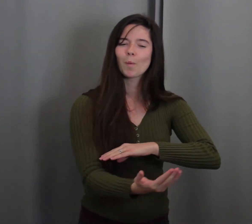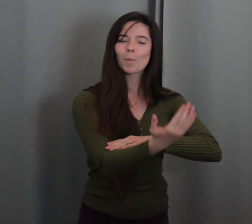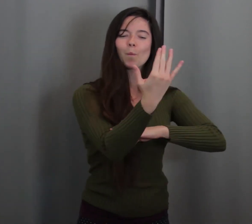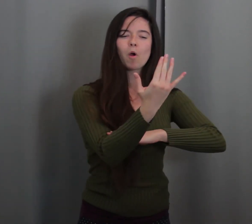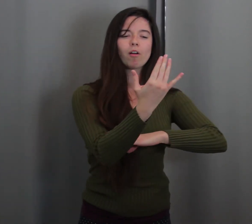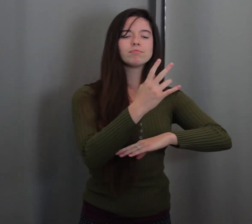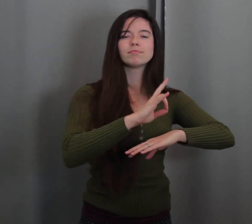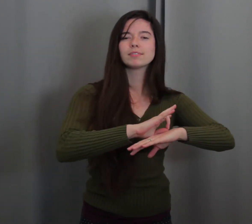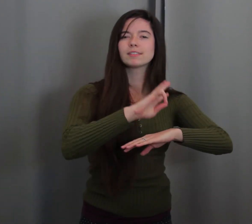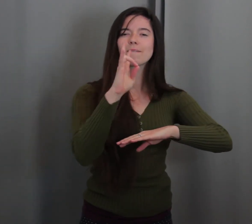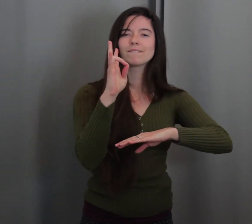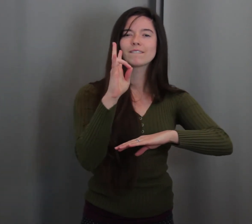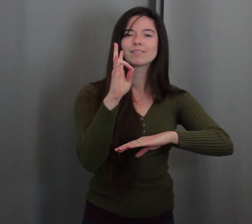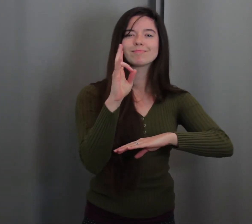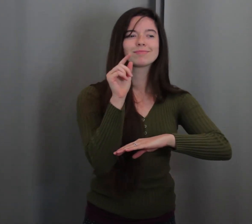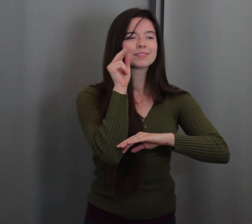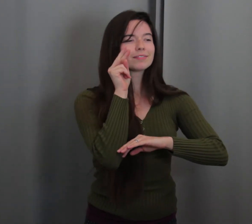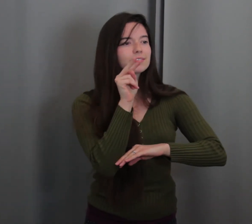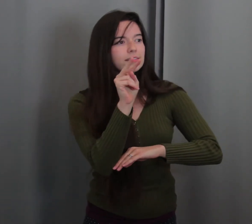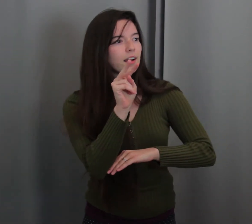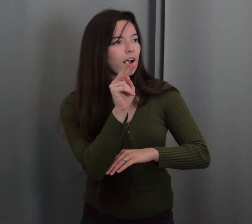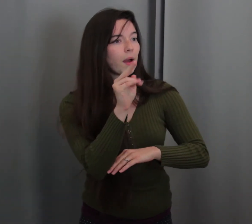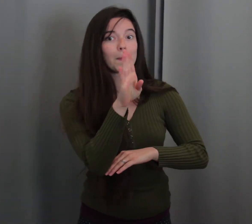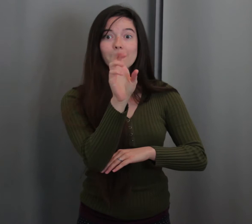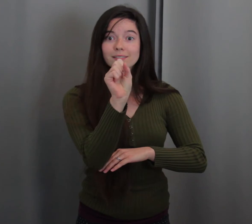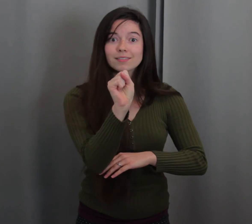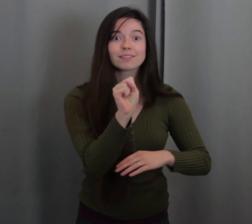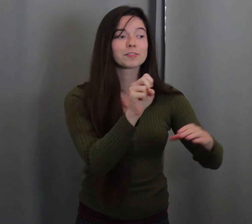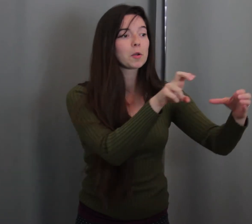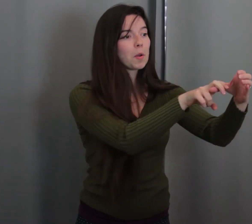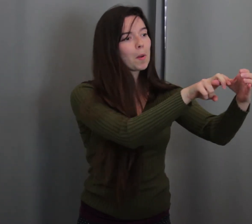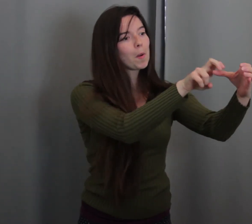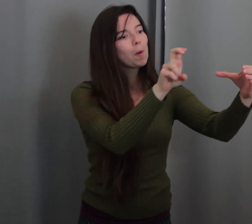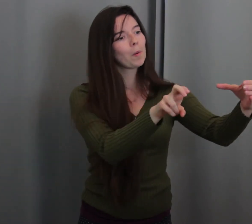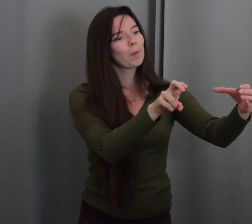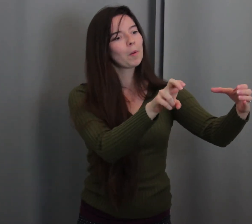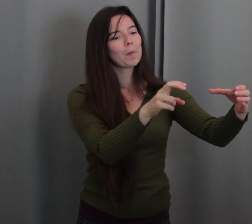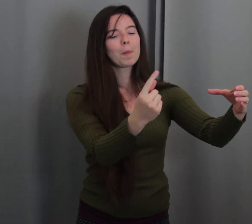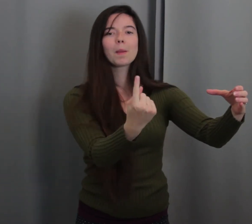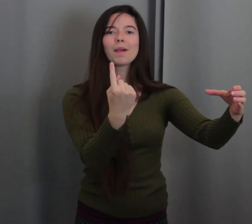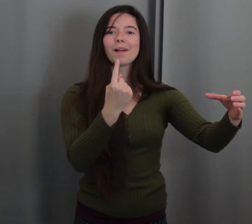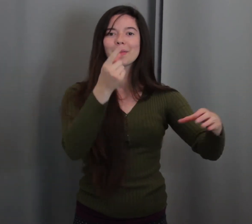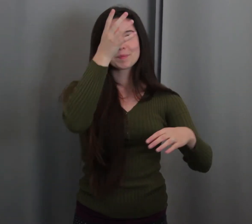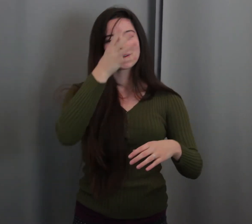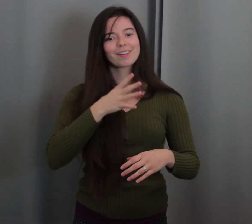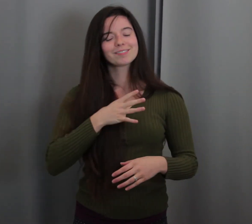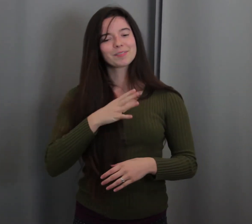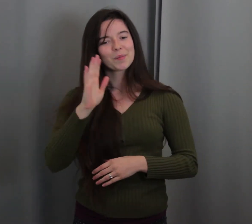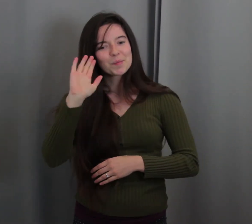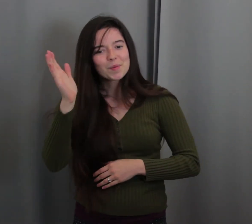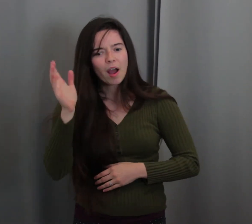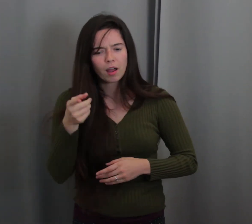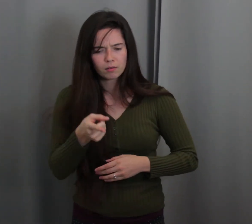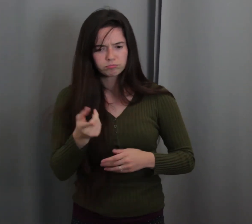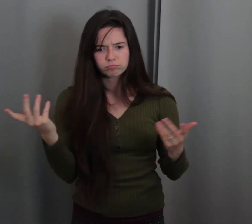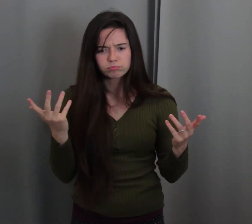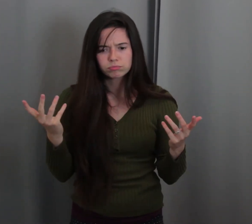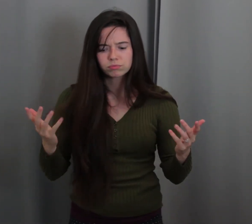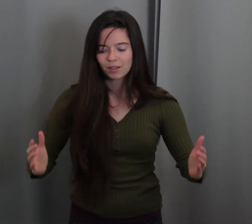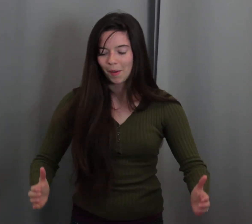He said he had shucked them that morning before he left so that they'd be